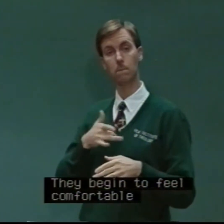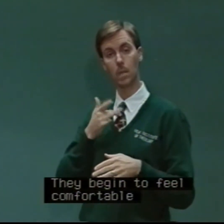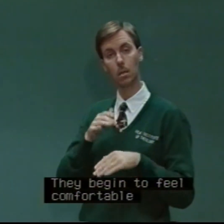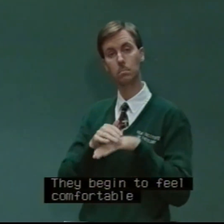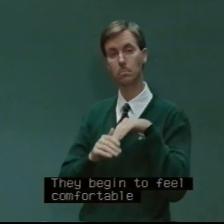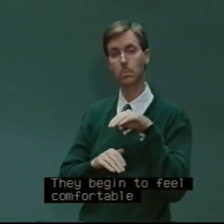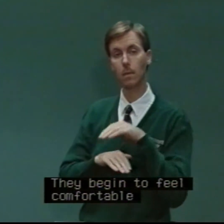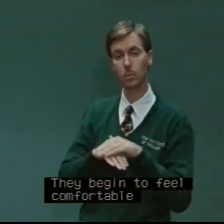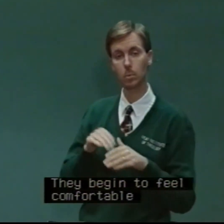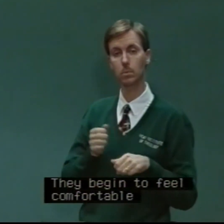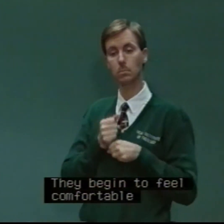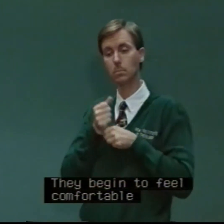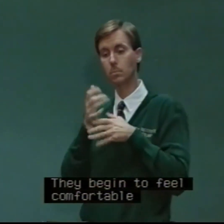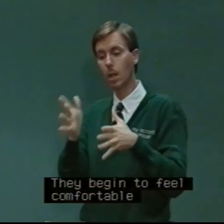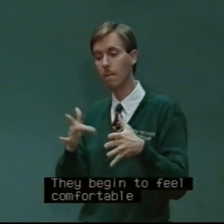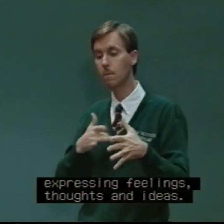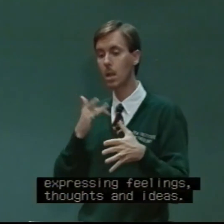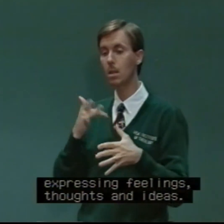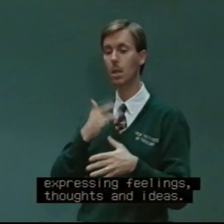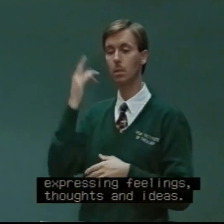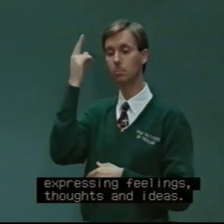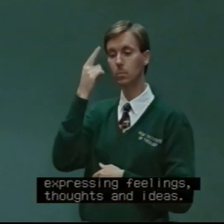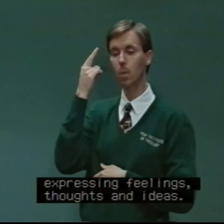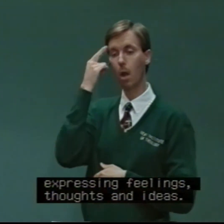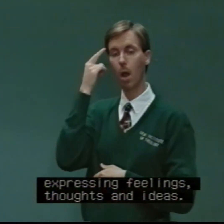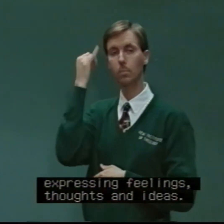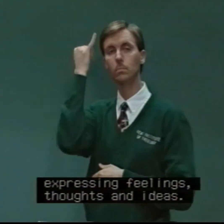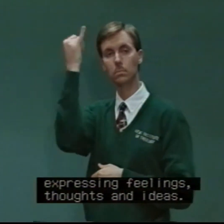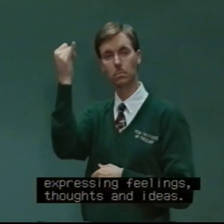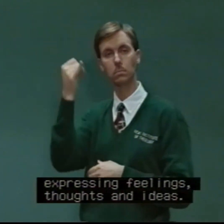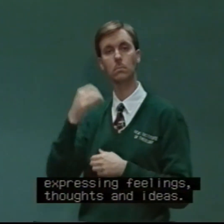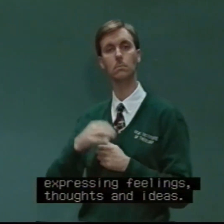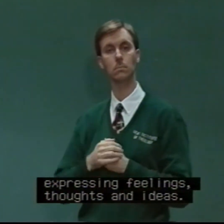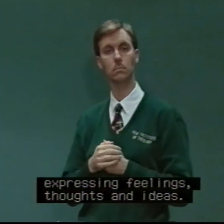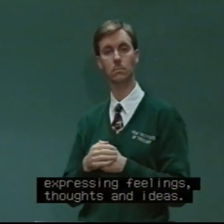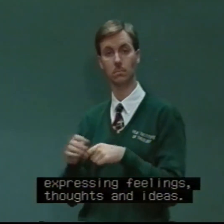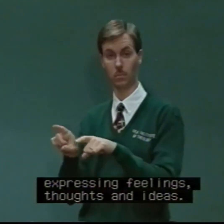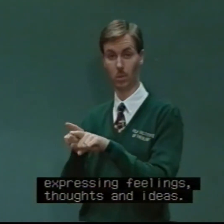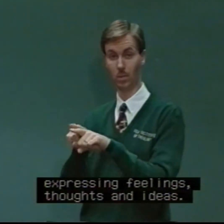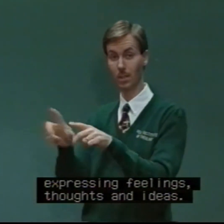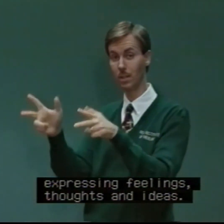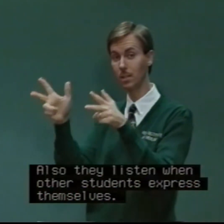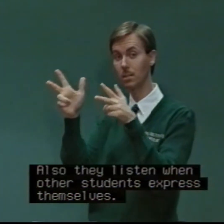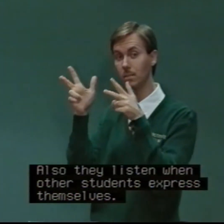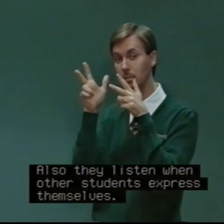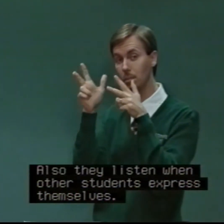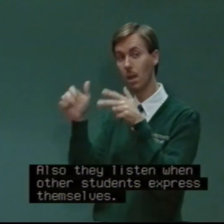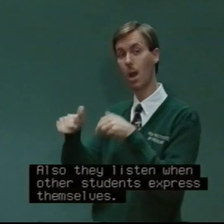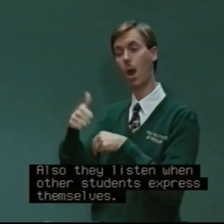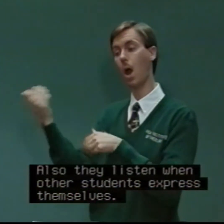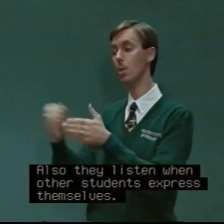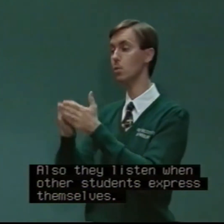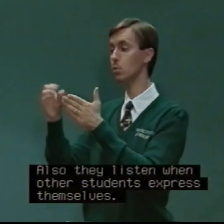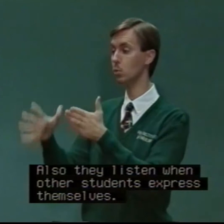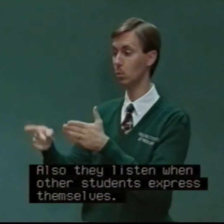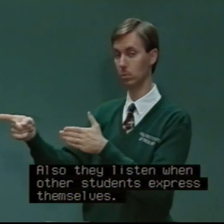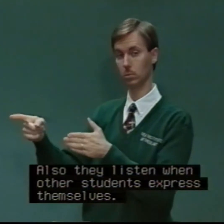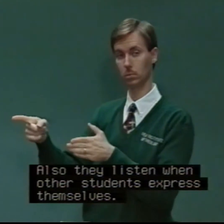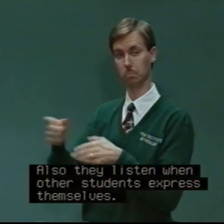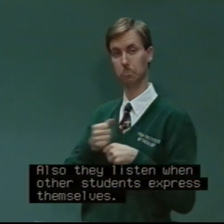They begin to feel comfortable. Expressing feelings, thoughts, and ideas. Also, they listen when other